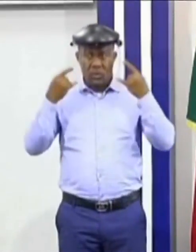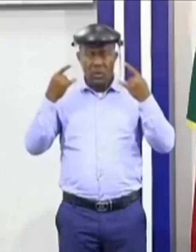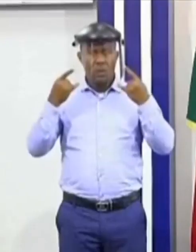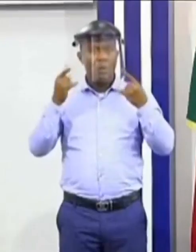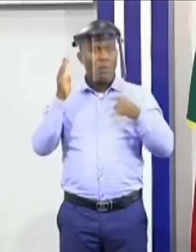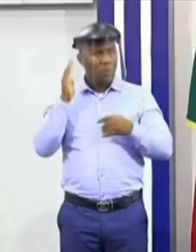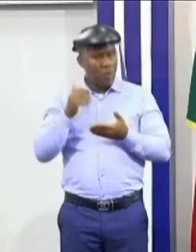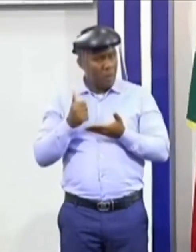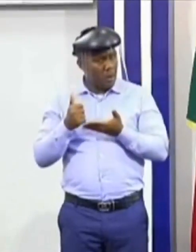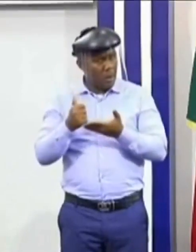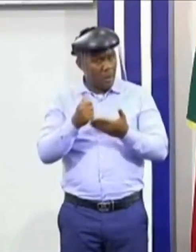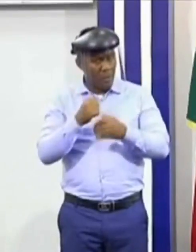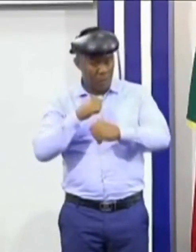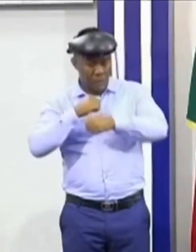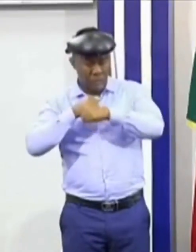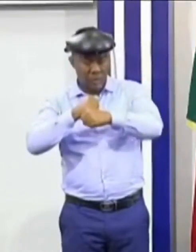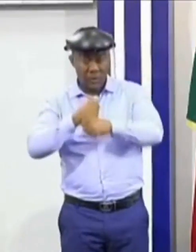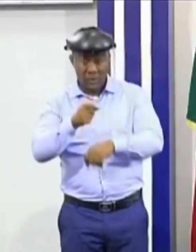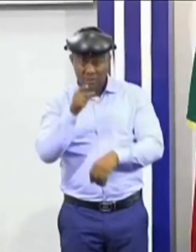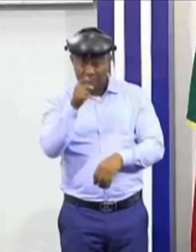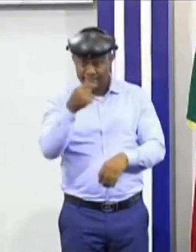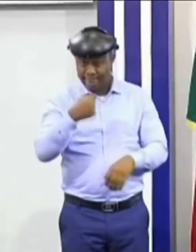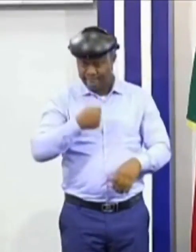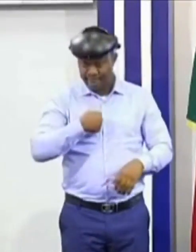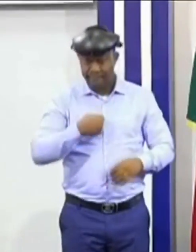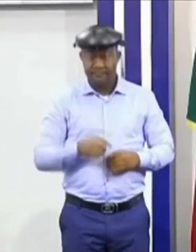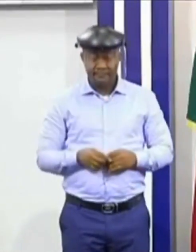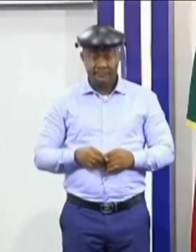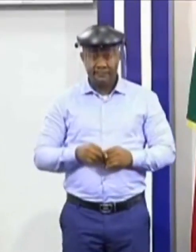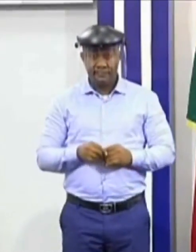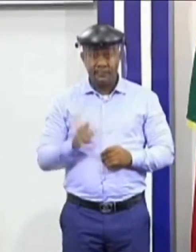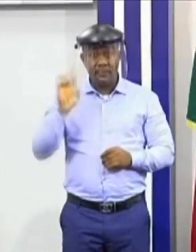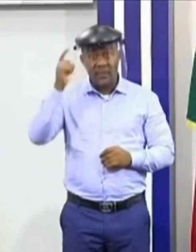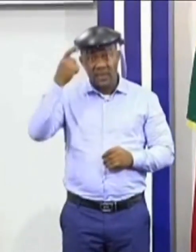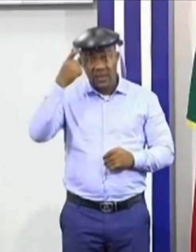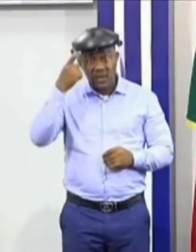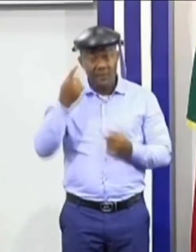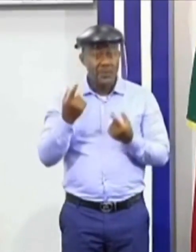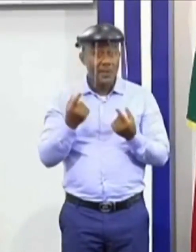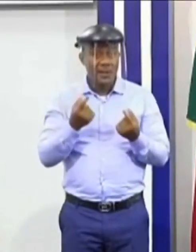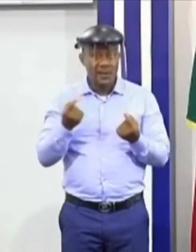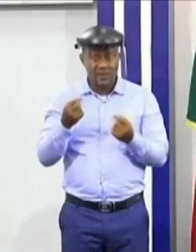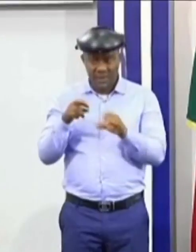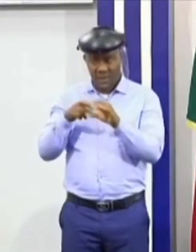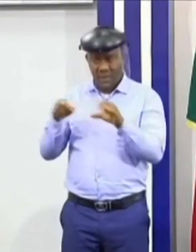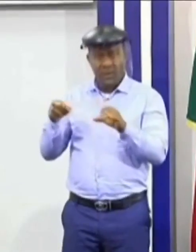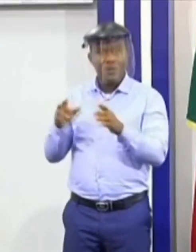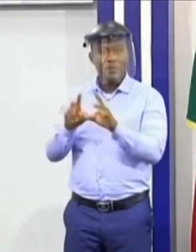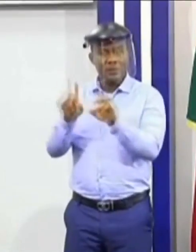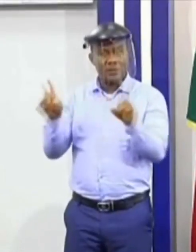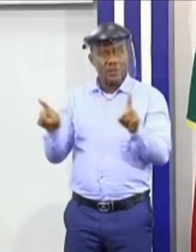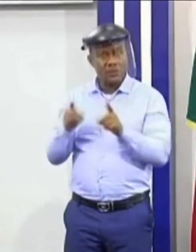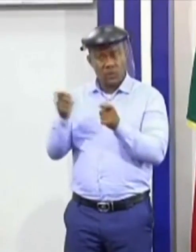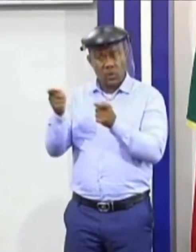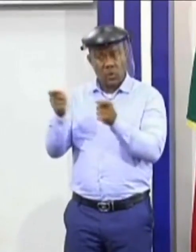it. So government hereby reminds the regional and the district coordinating councils that